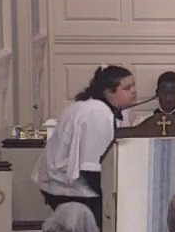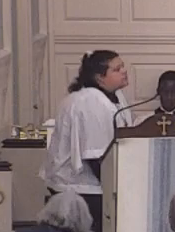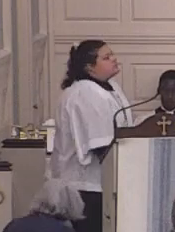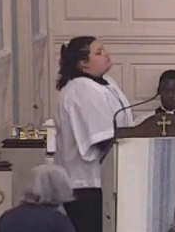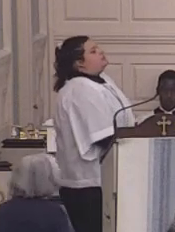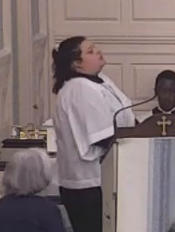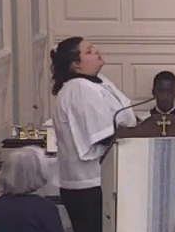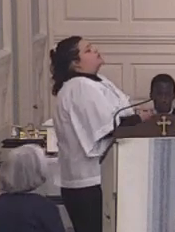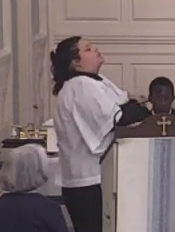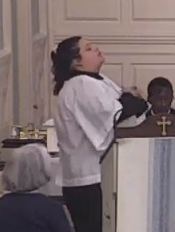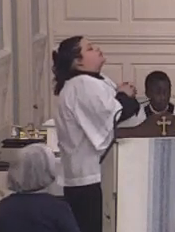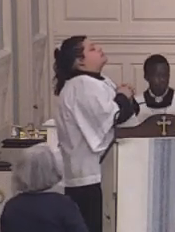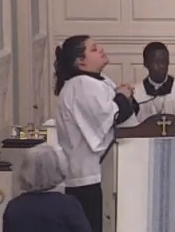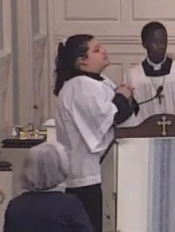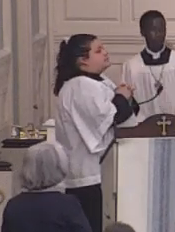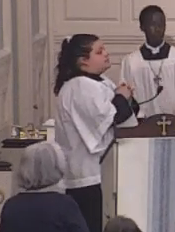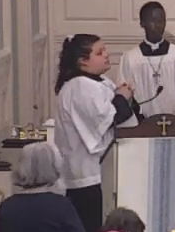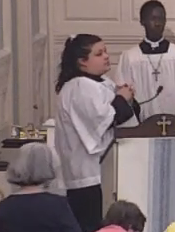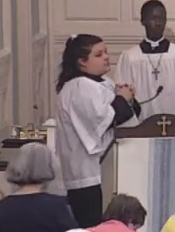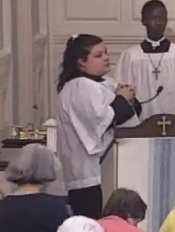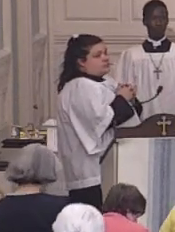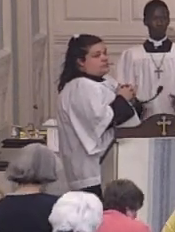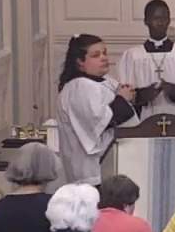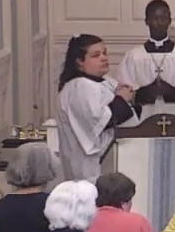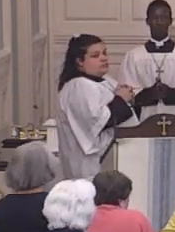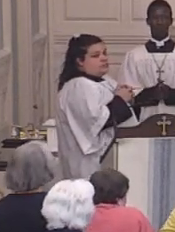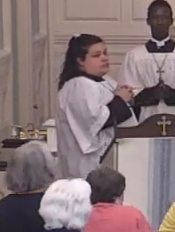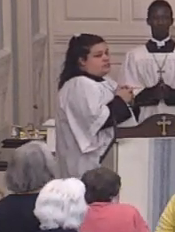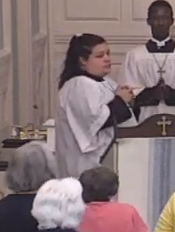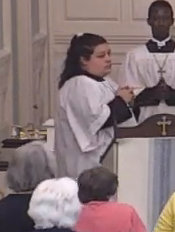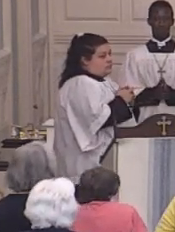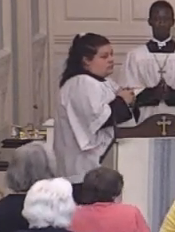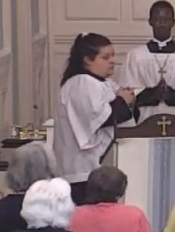Let us stand together and profess our faith in the Creed.